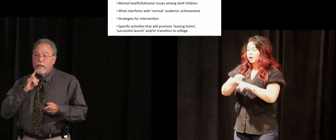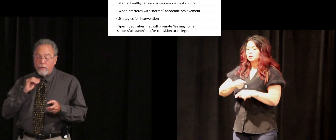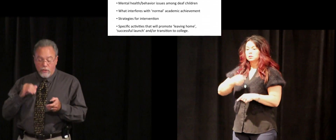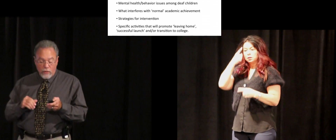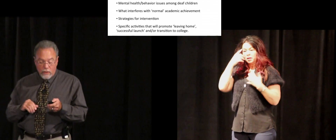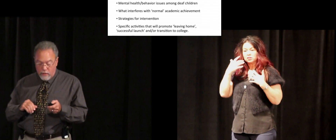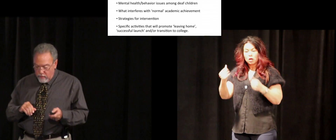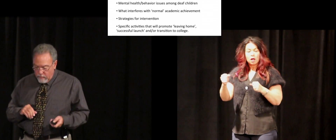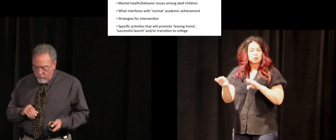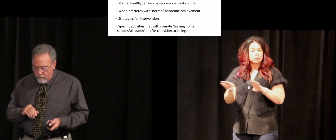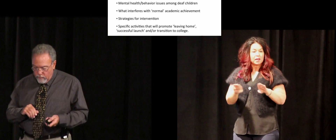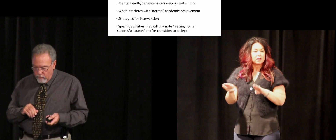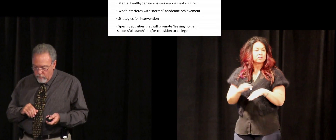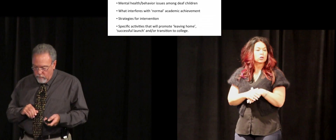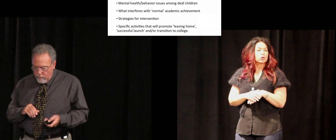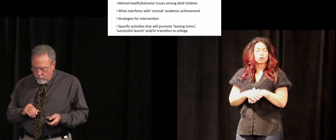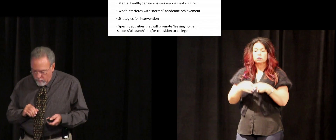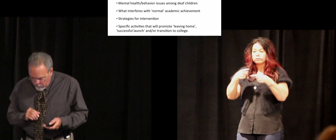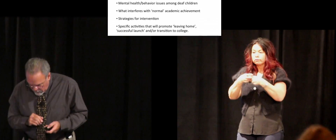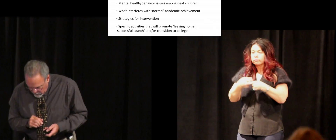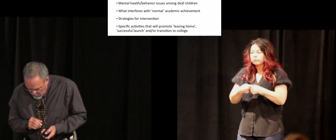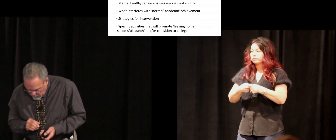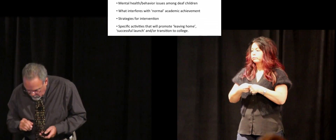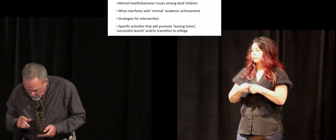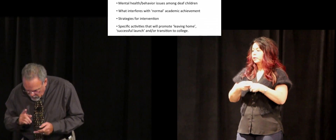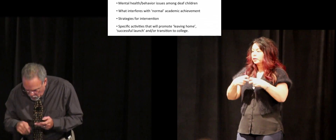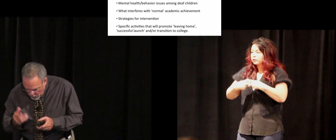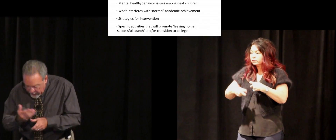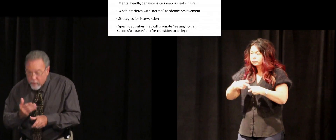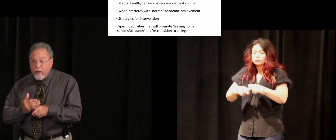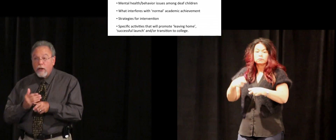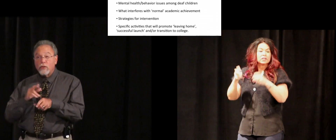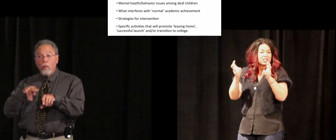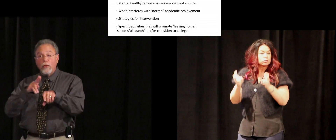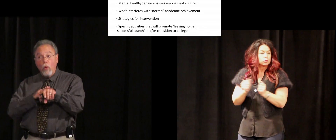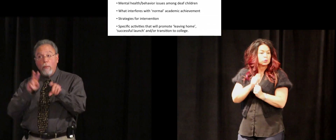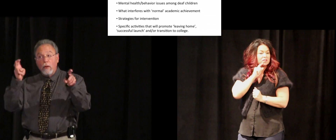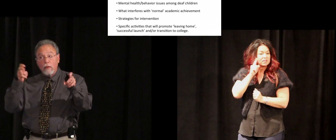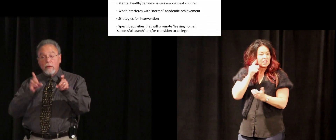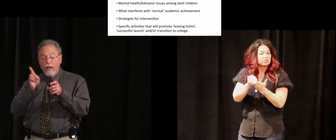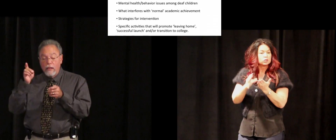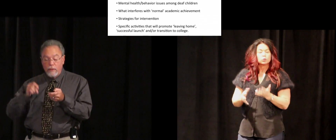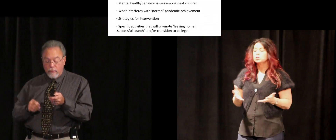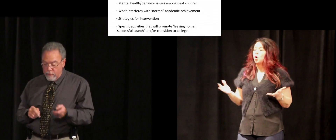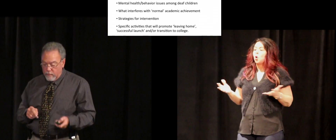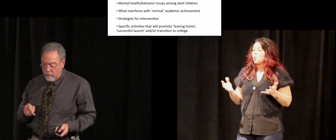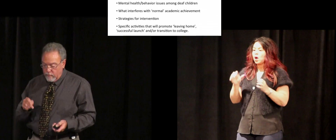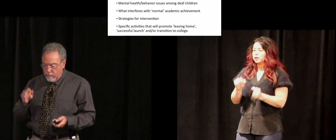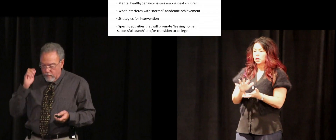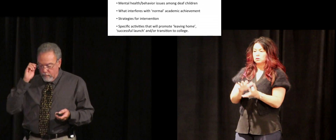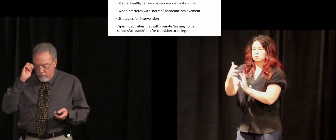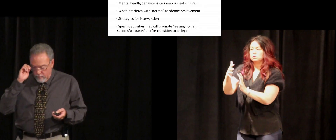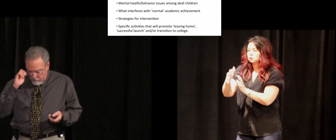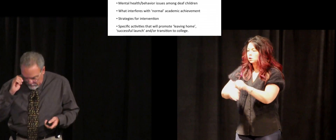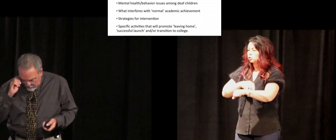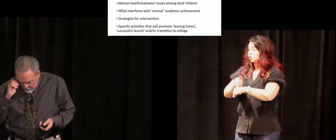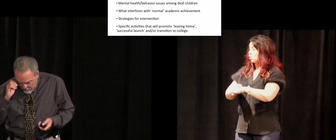it's incidental learning that prevents a large percentage of it. And there's a lot that we can do to improve that situation.